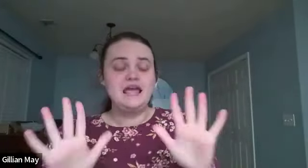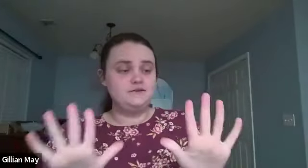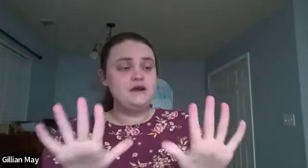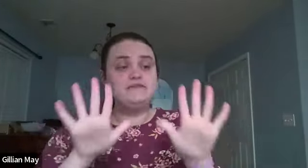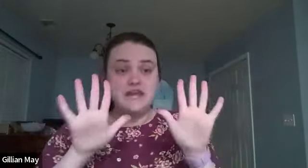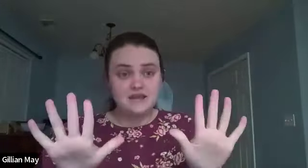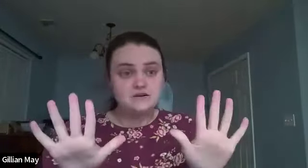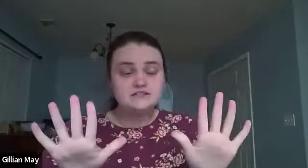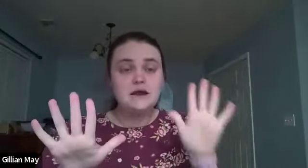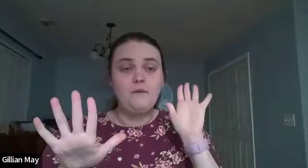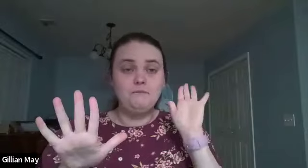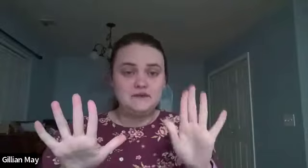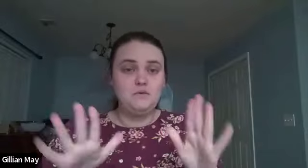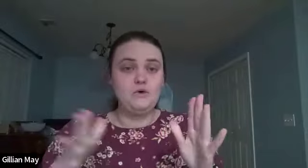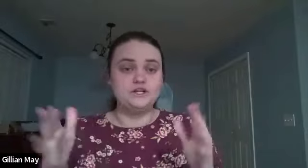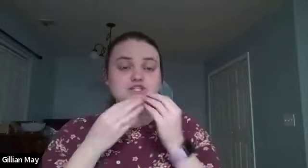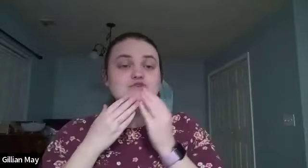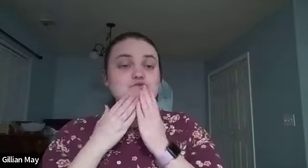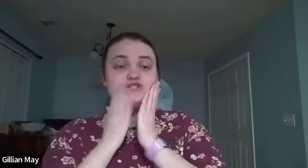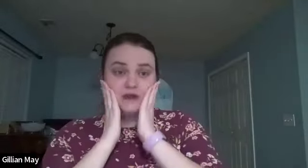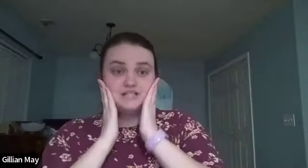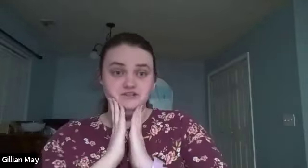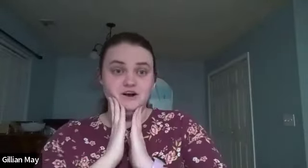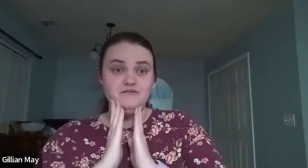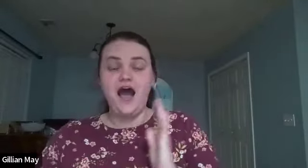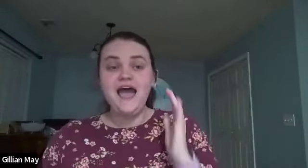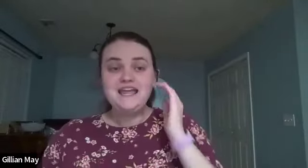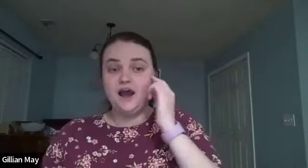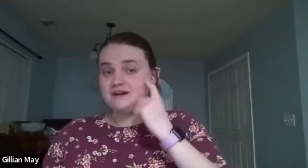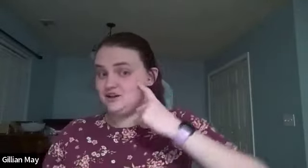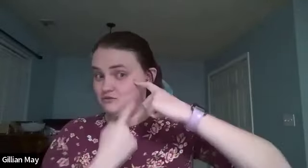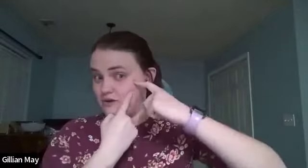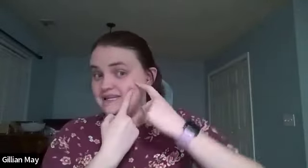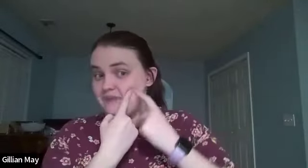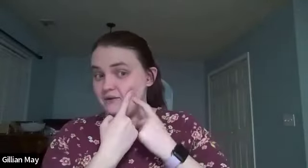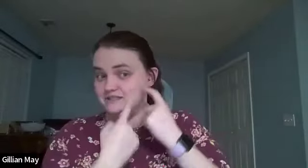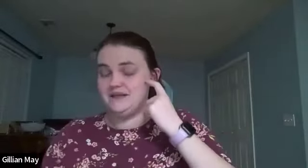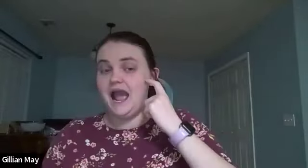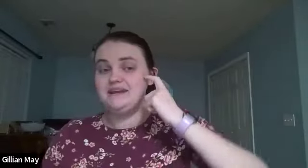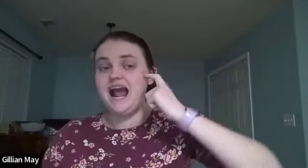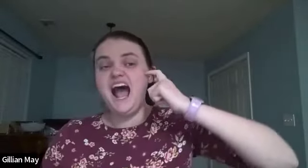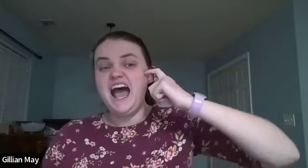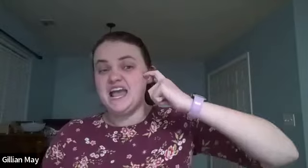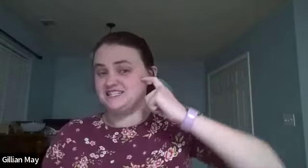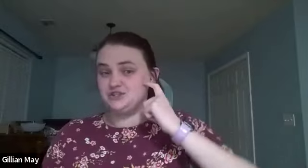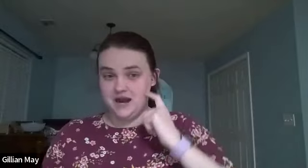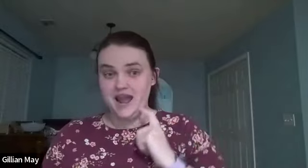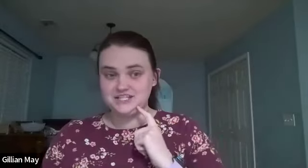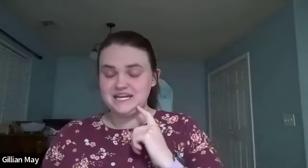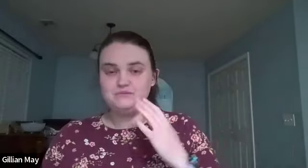if you have nails, be warned, you will scratch yourself. I got myself really bad one time. Like, I mean, I scratched, and it was